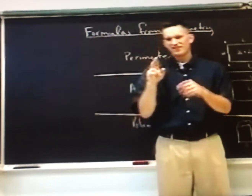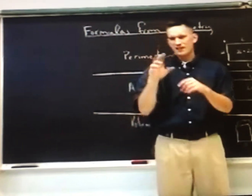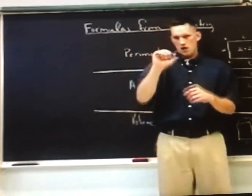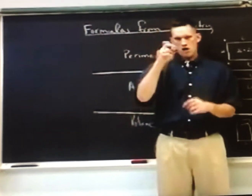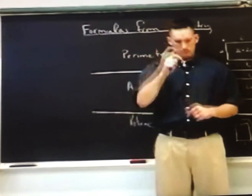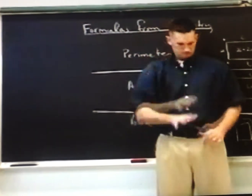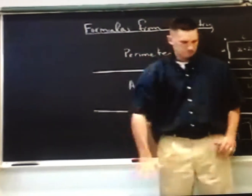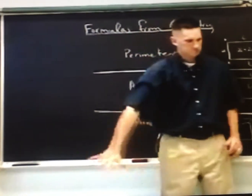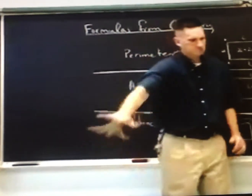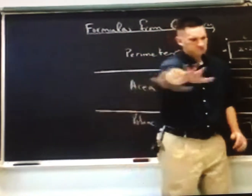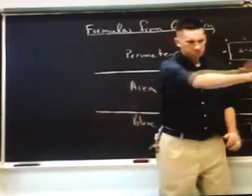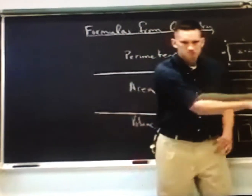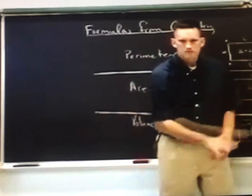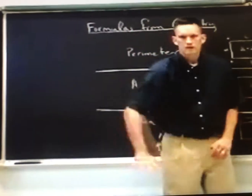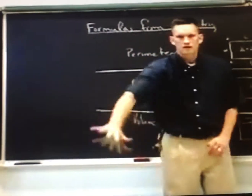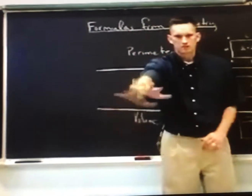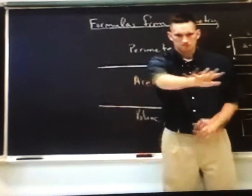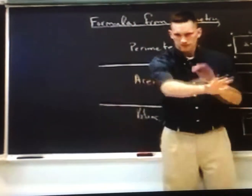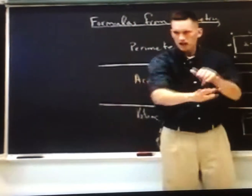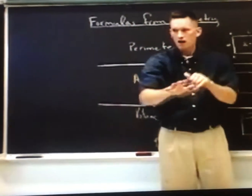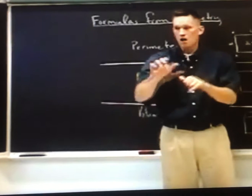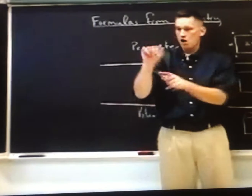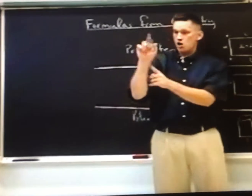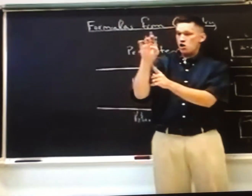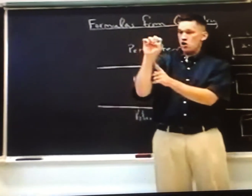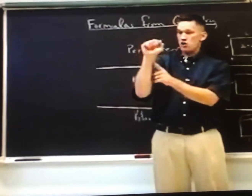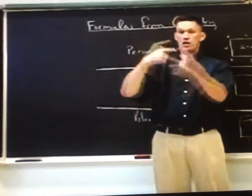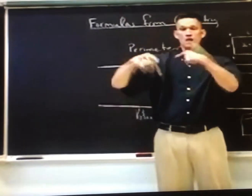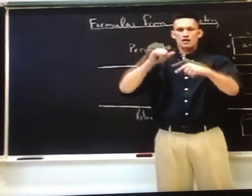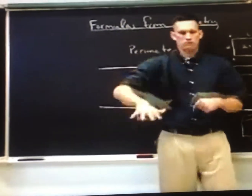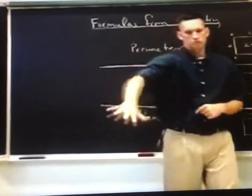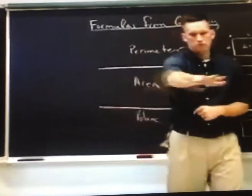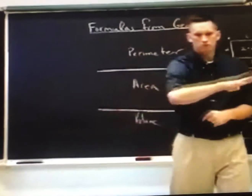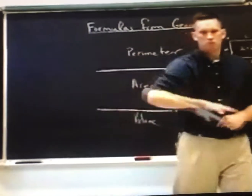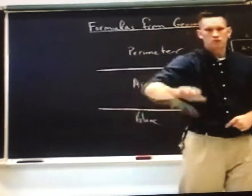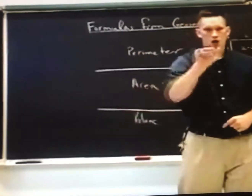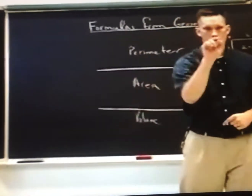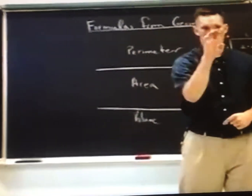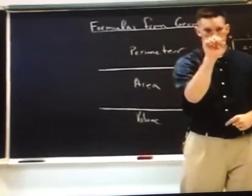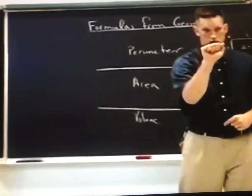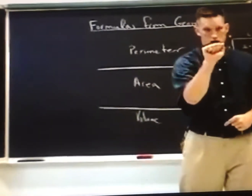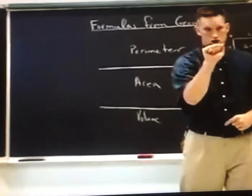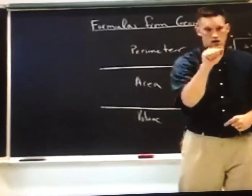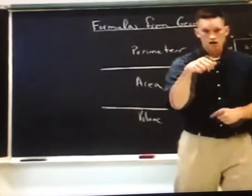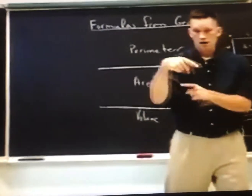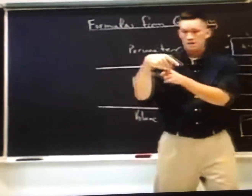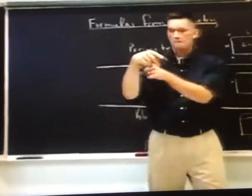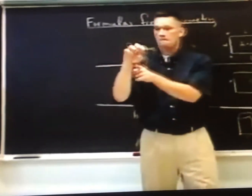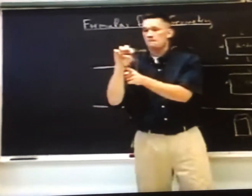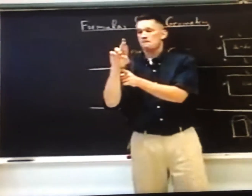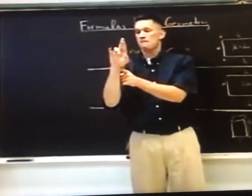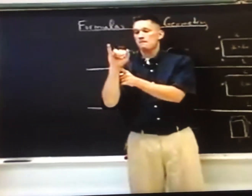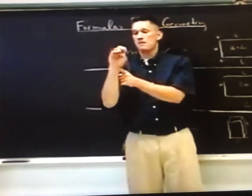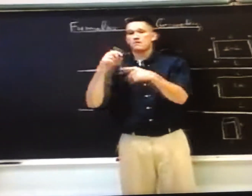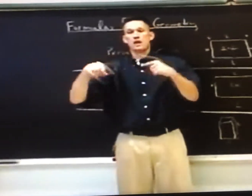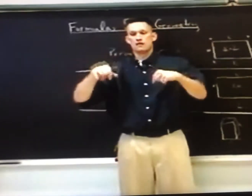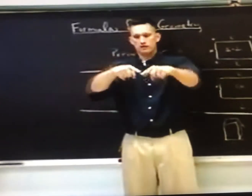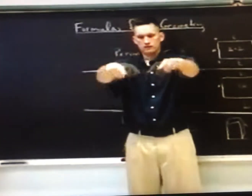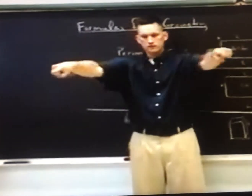Good. So for a carpet that covers the middle part of the room. We would need to find out the